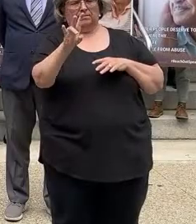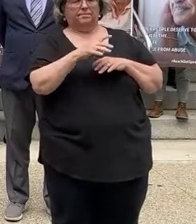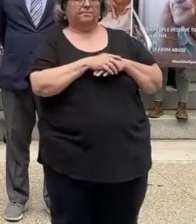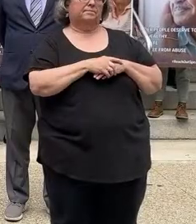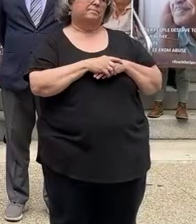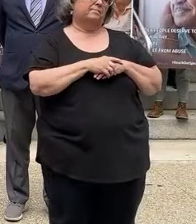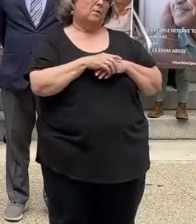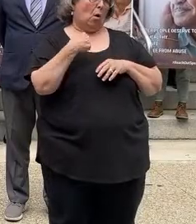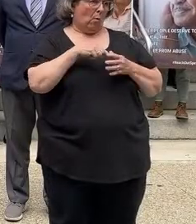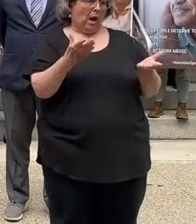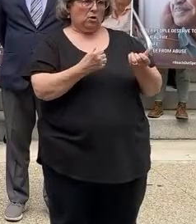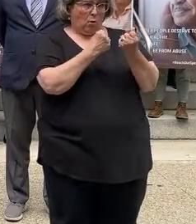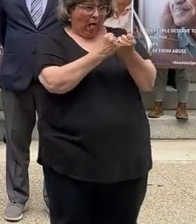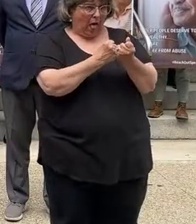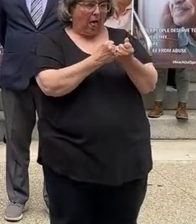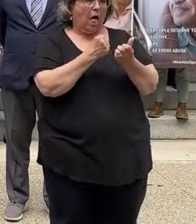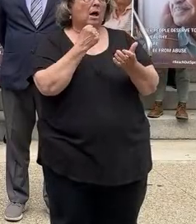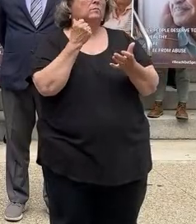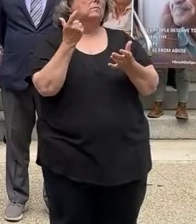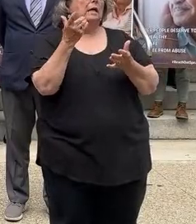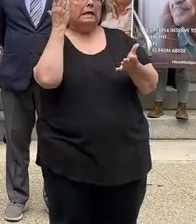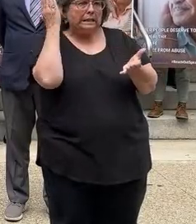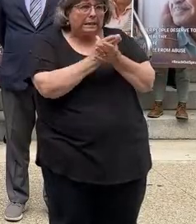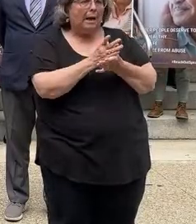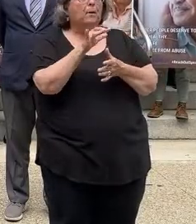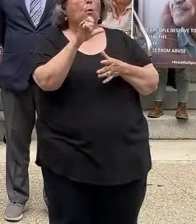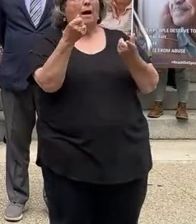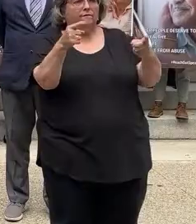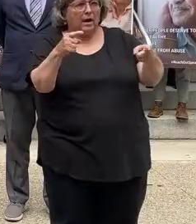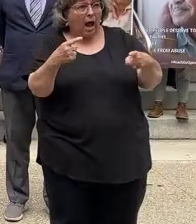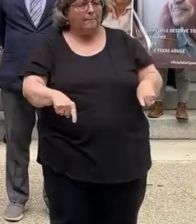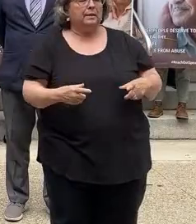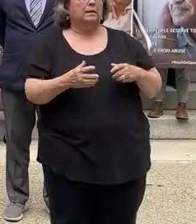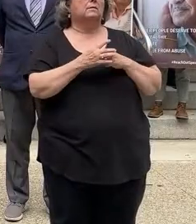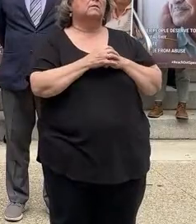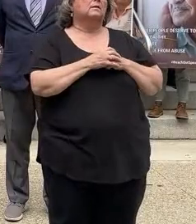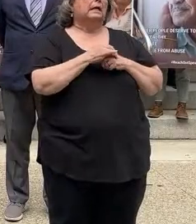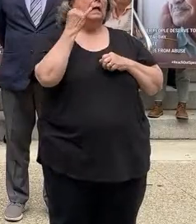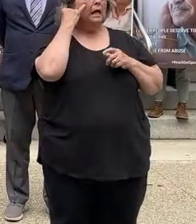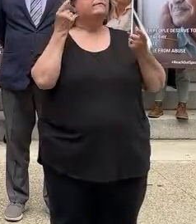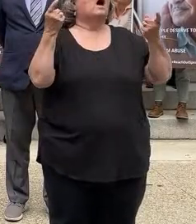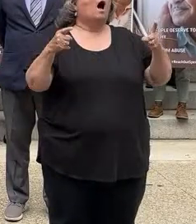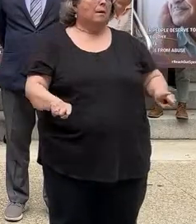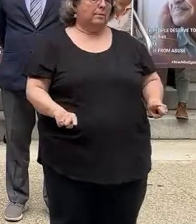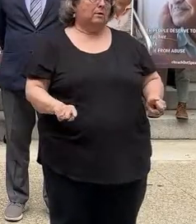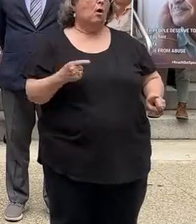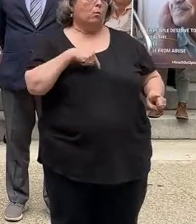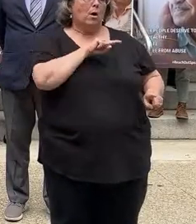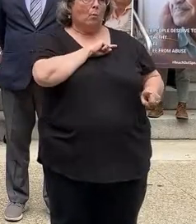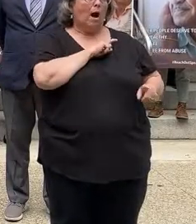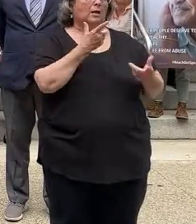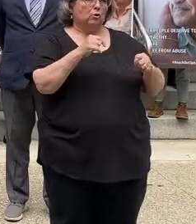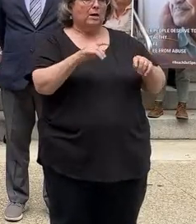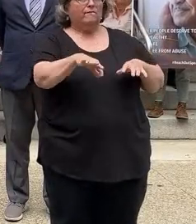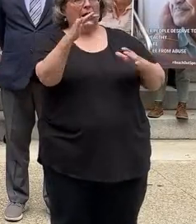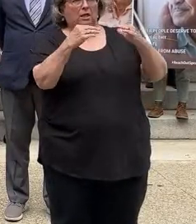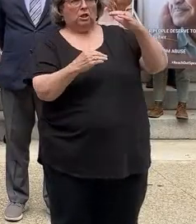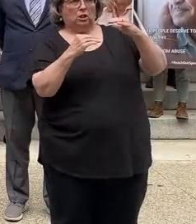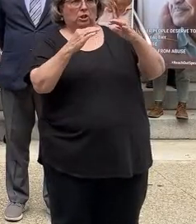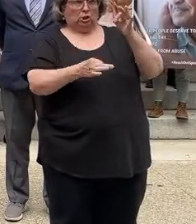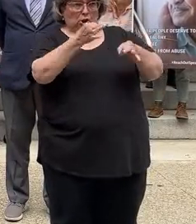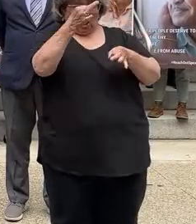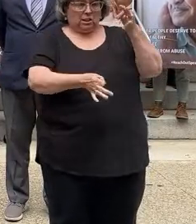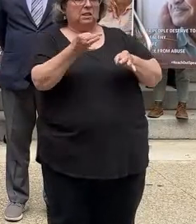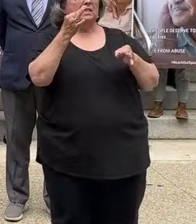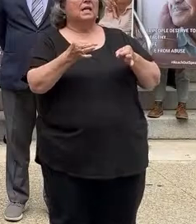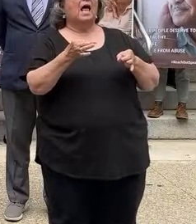716-858-6877. We are here to help. We are here to stop these crimes from occurring up front. But if they do occur, we want to try to get justice, and we want to try to